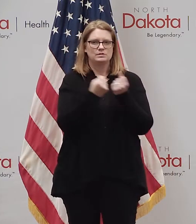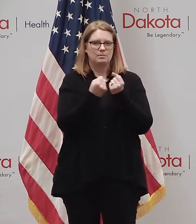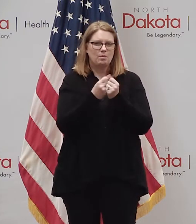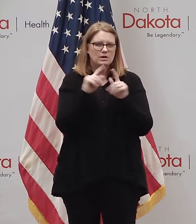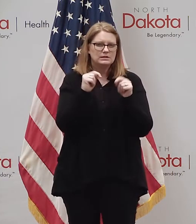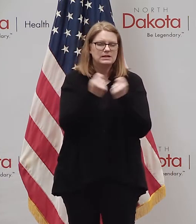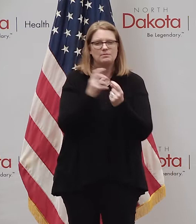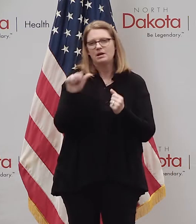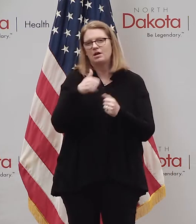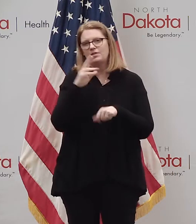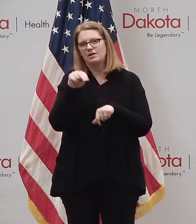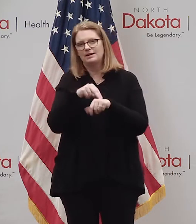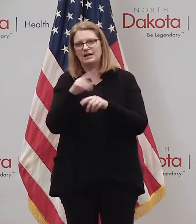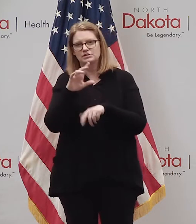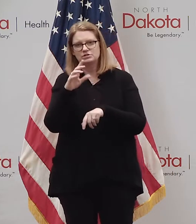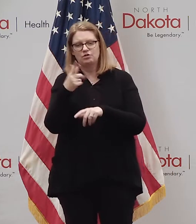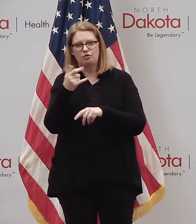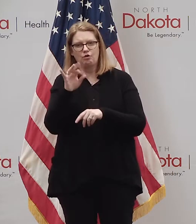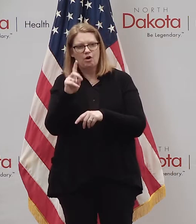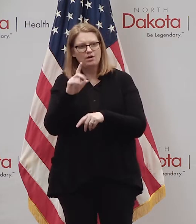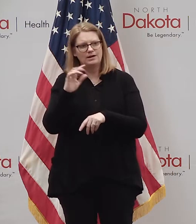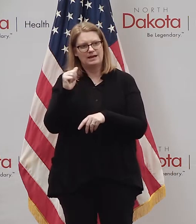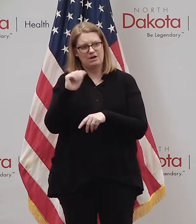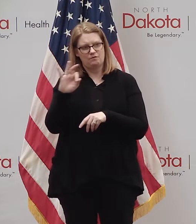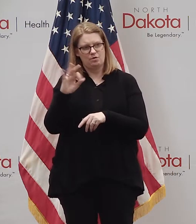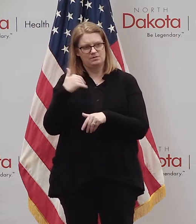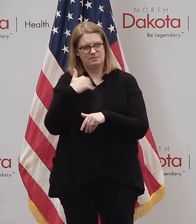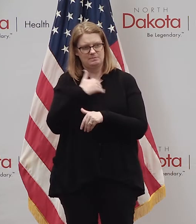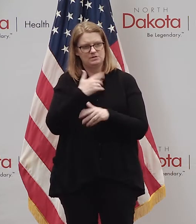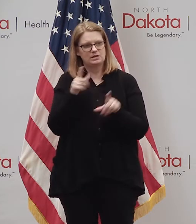and other National Guard and Air Force members that are helping us.